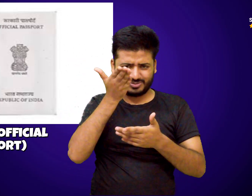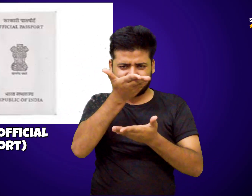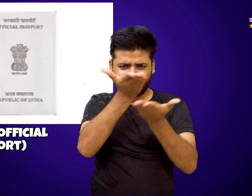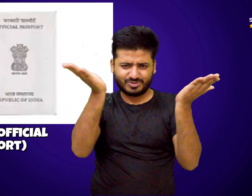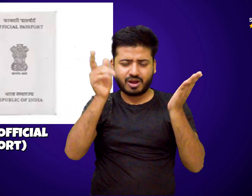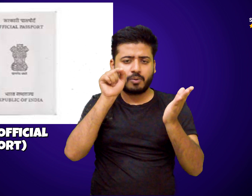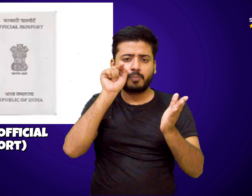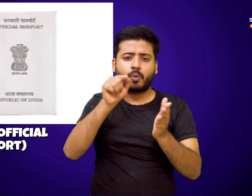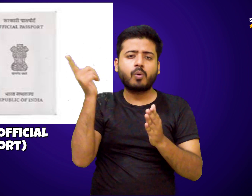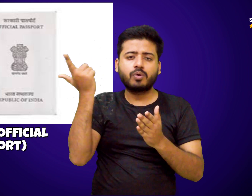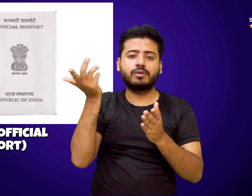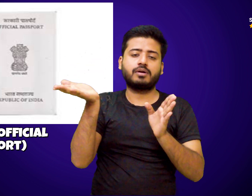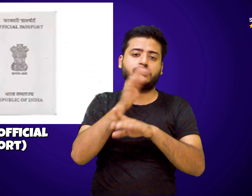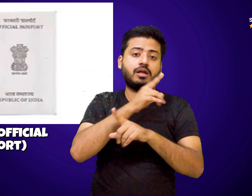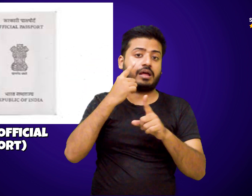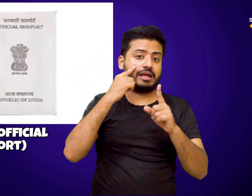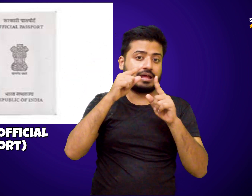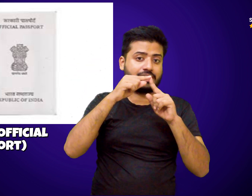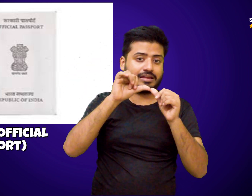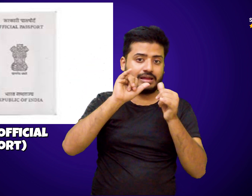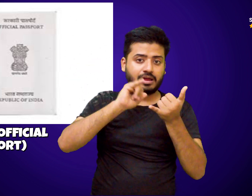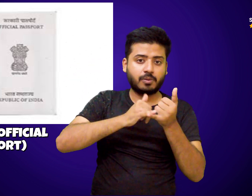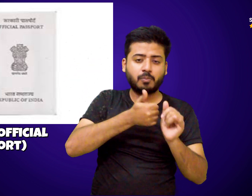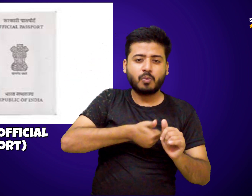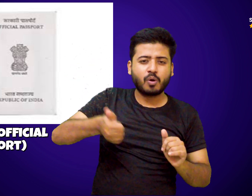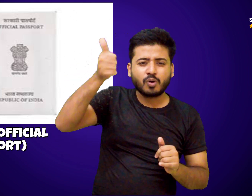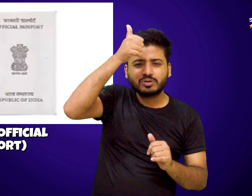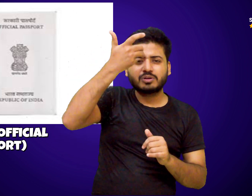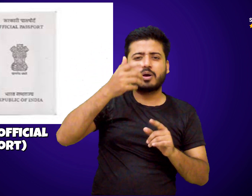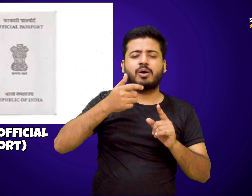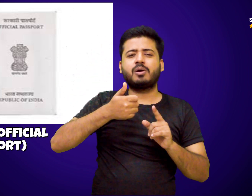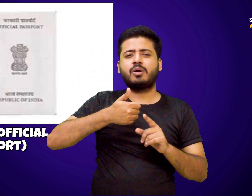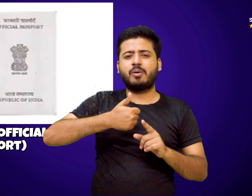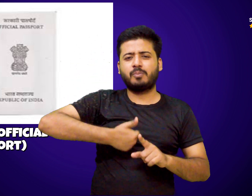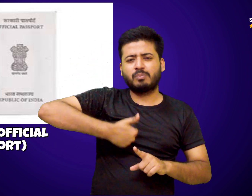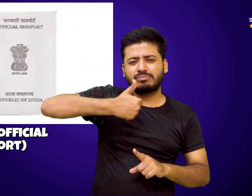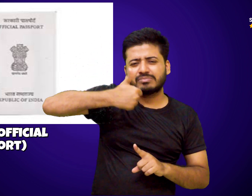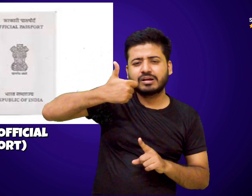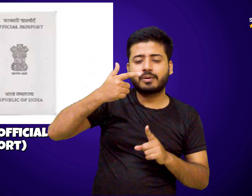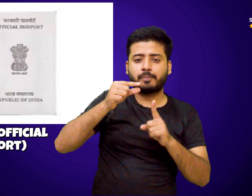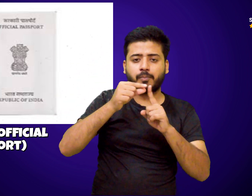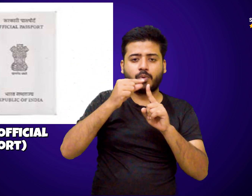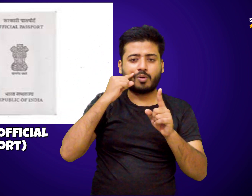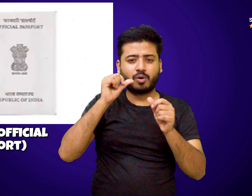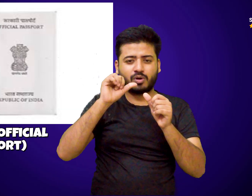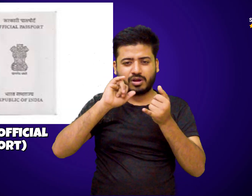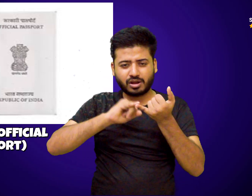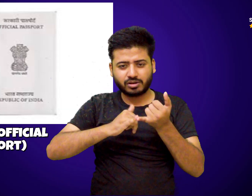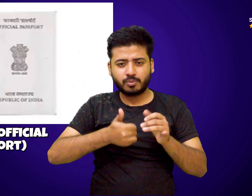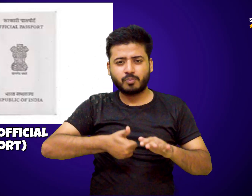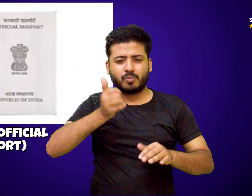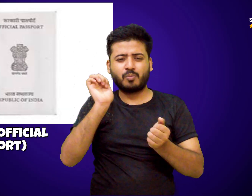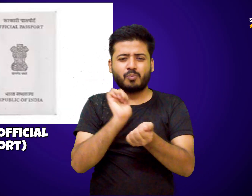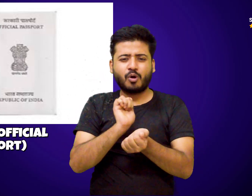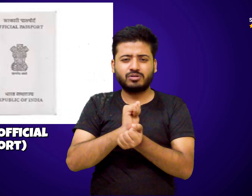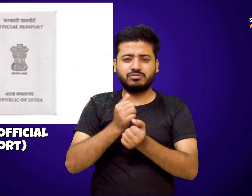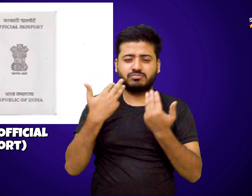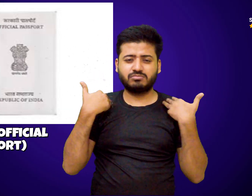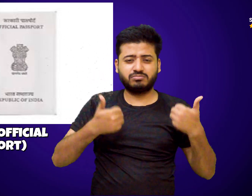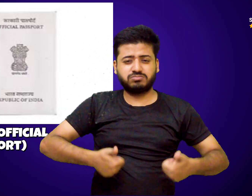ordinary passport, is the standard travel document issued to regular Indian citizens for personal and business travel abroad. It is the most